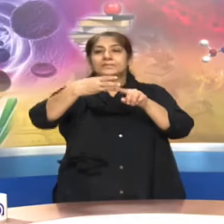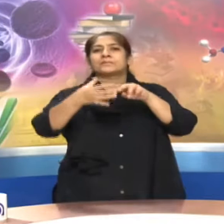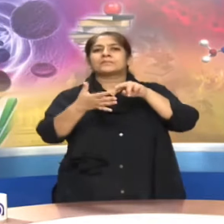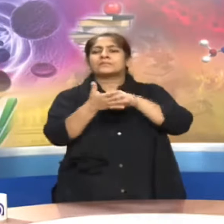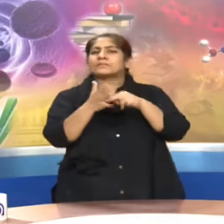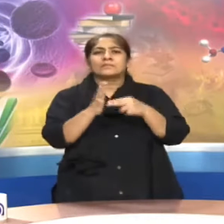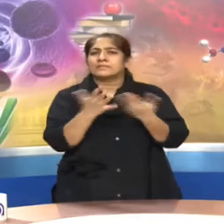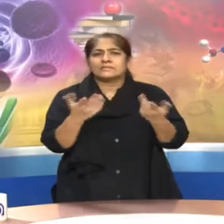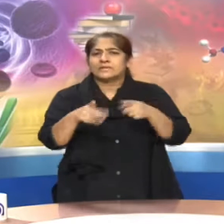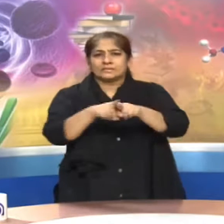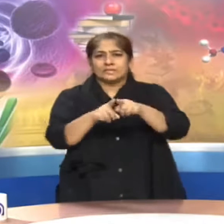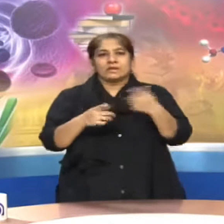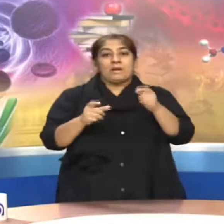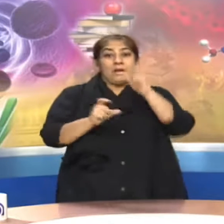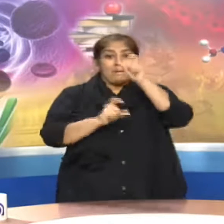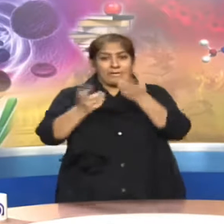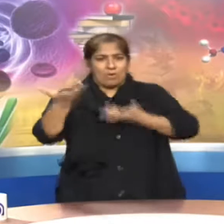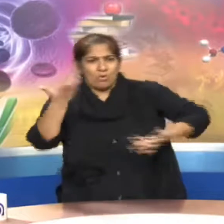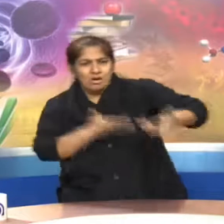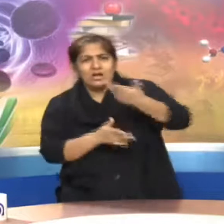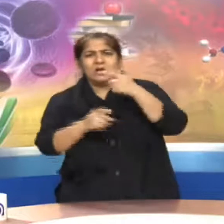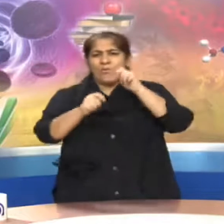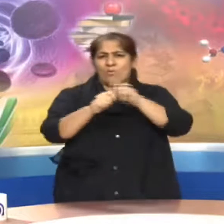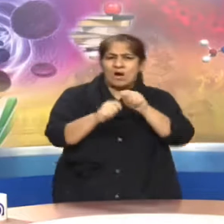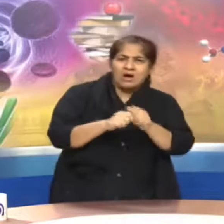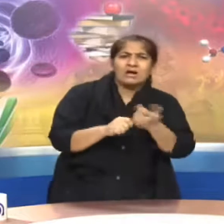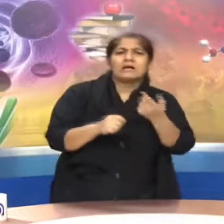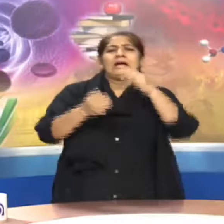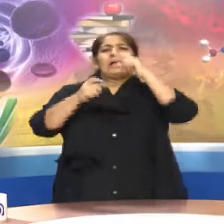The third point is, there are different people